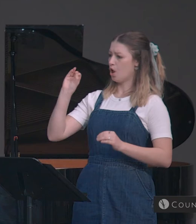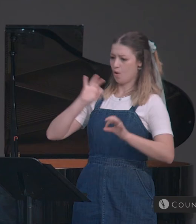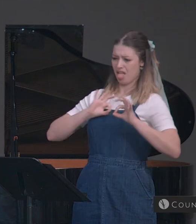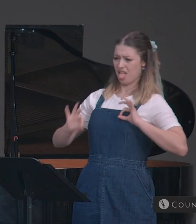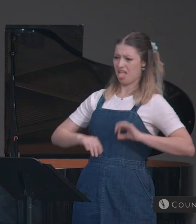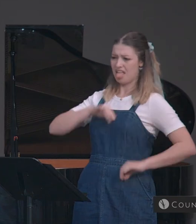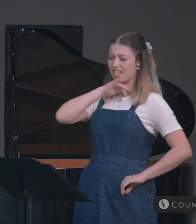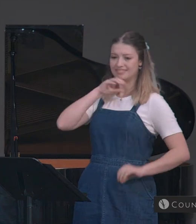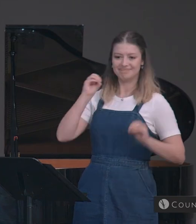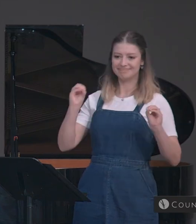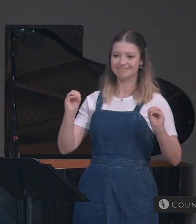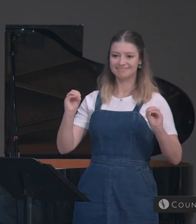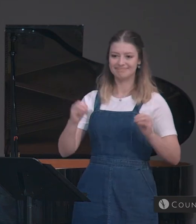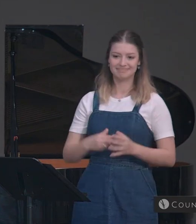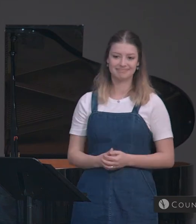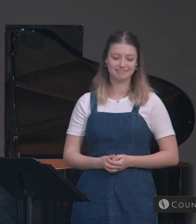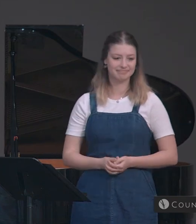present.